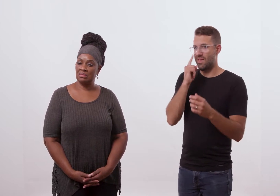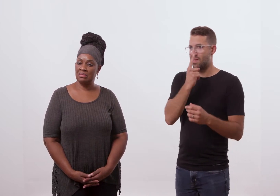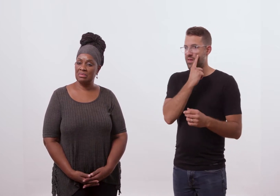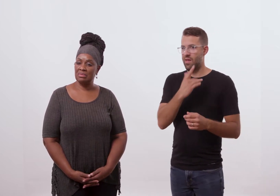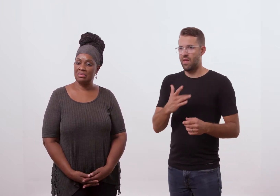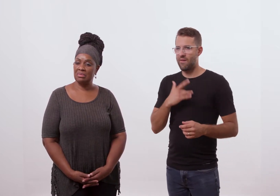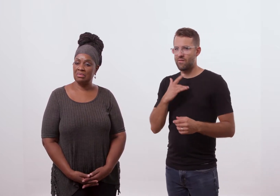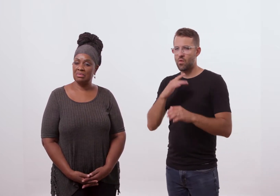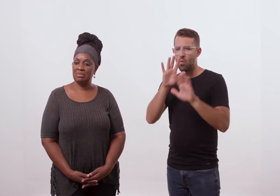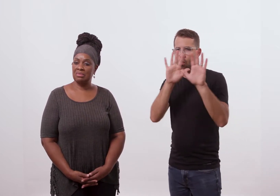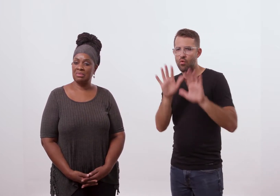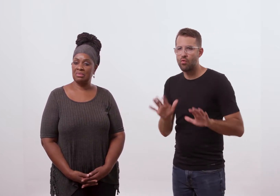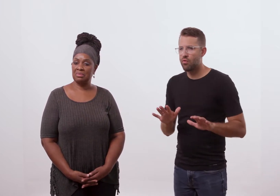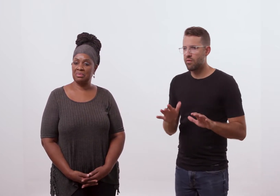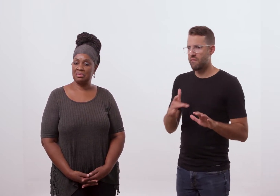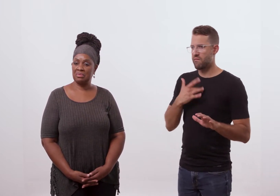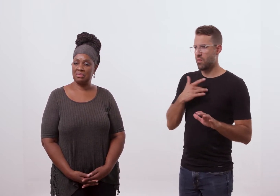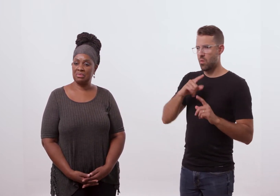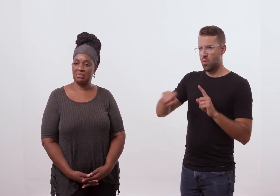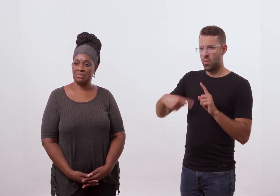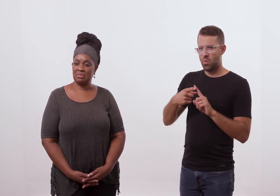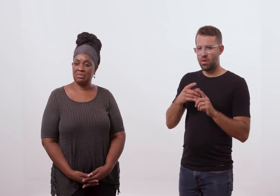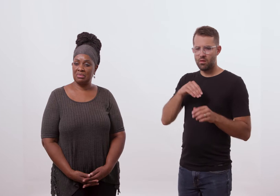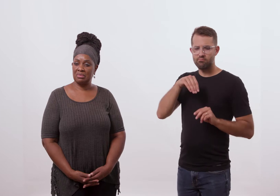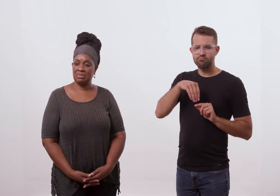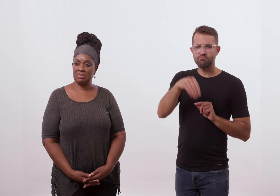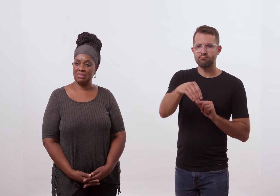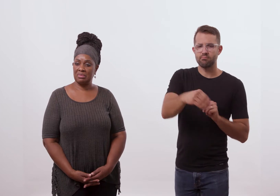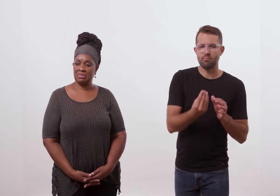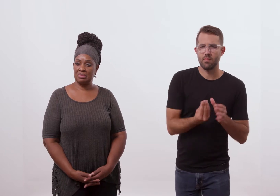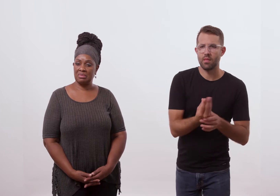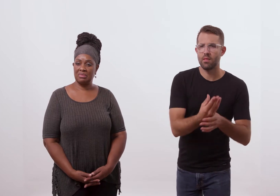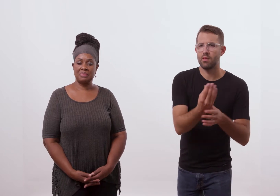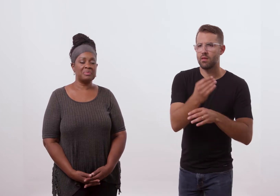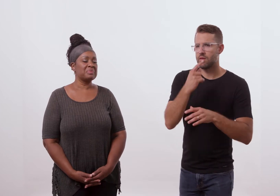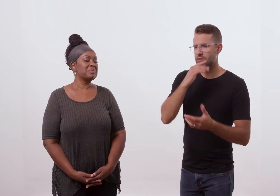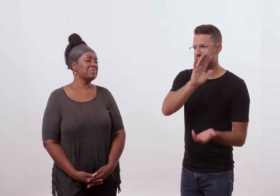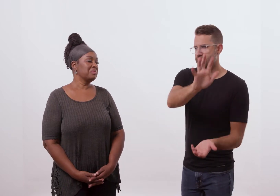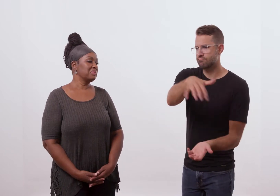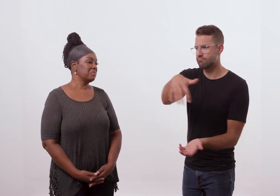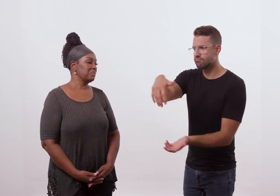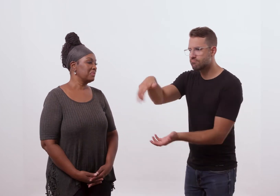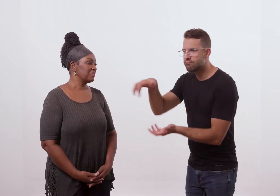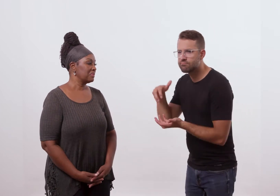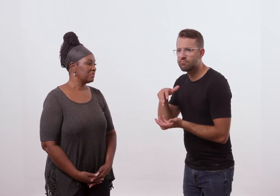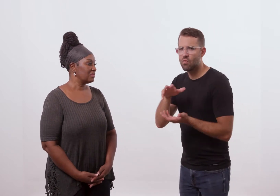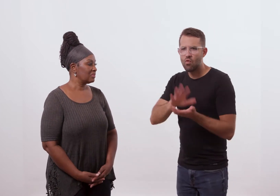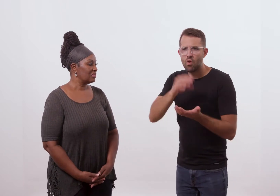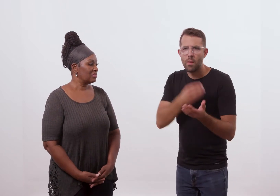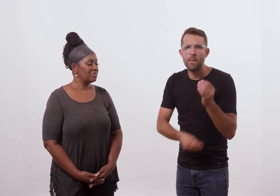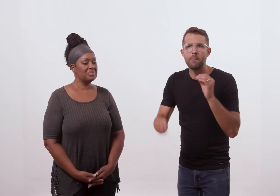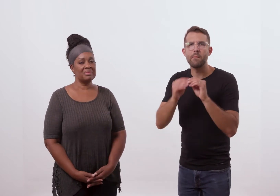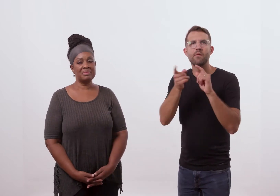day star governs the rhythm of our lives. And I interpret the sun's voice for my people. You called the sun a